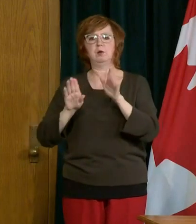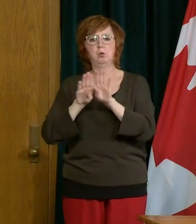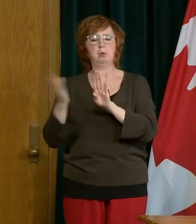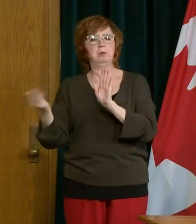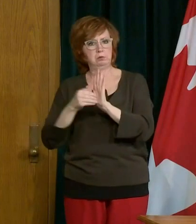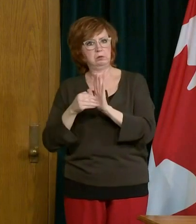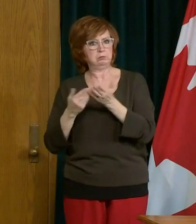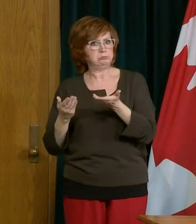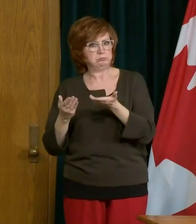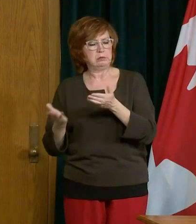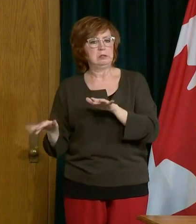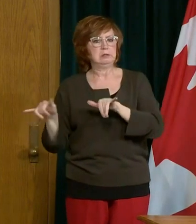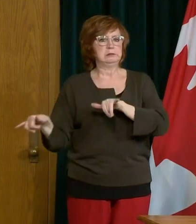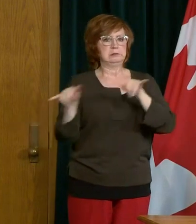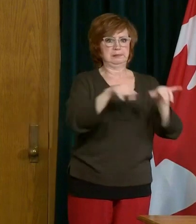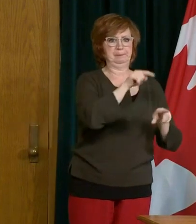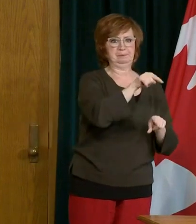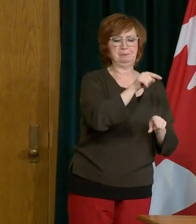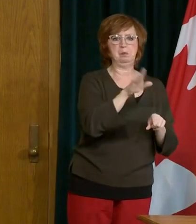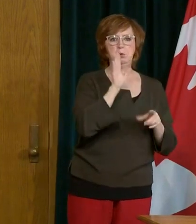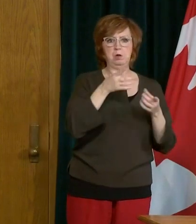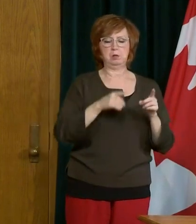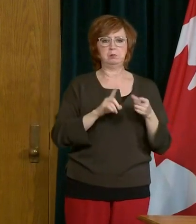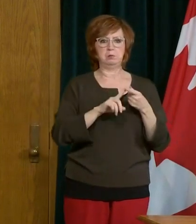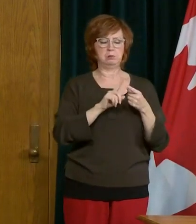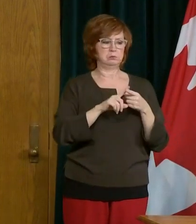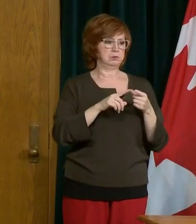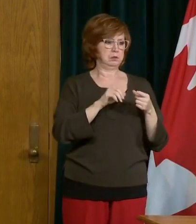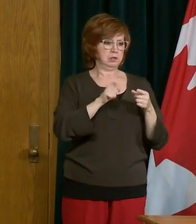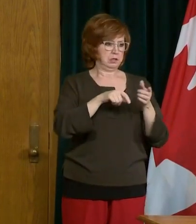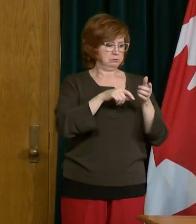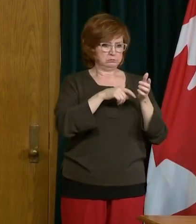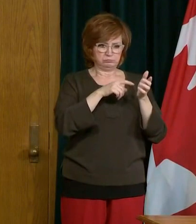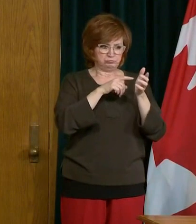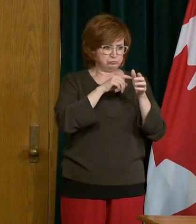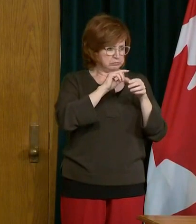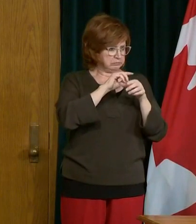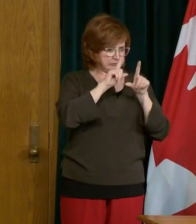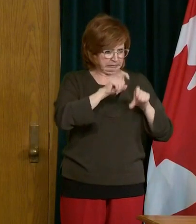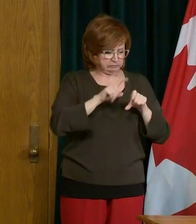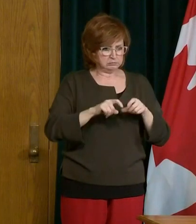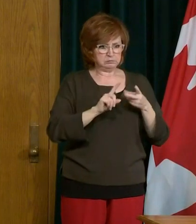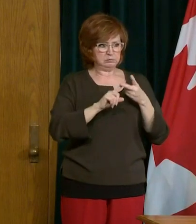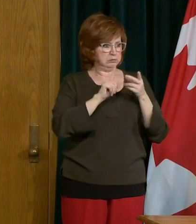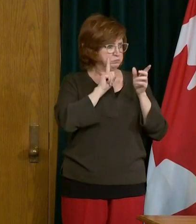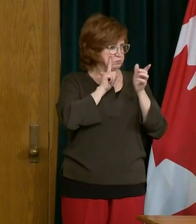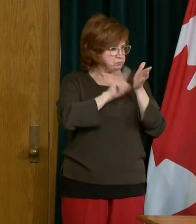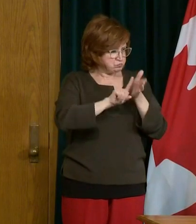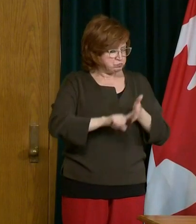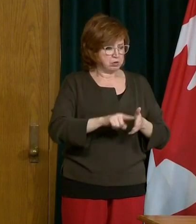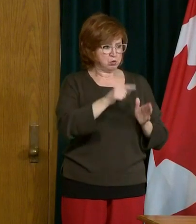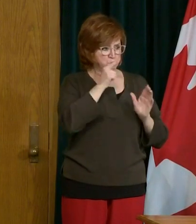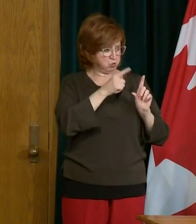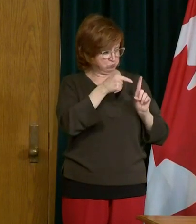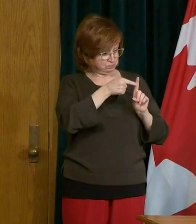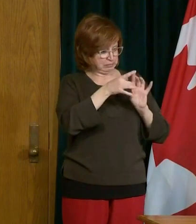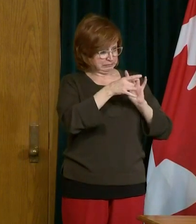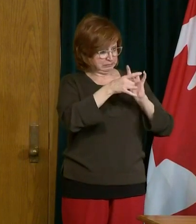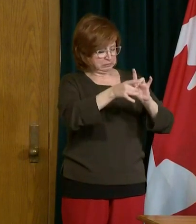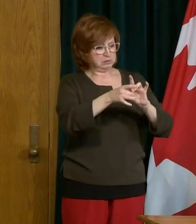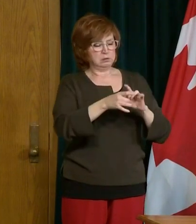testing, contact tracing, self-isolating those that may be involved with a positive case.